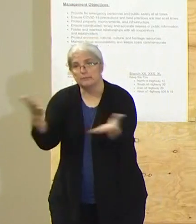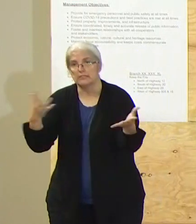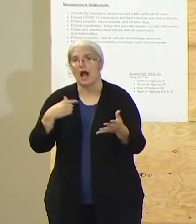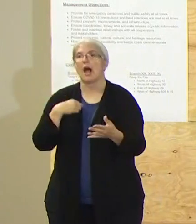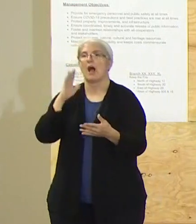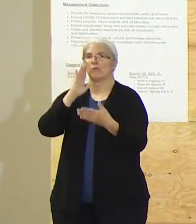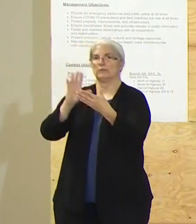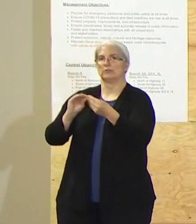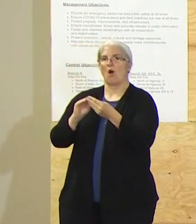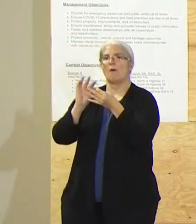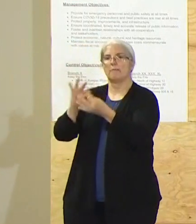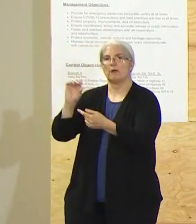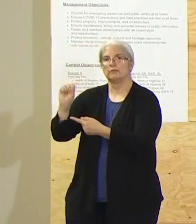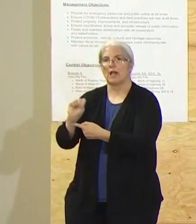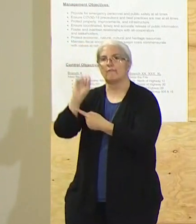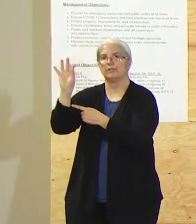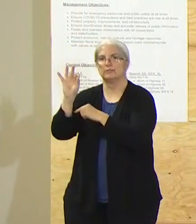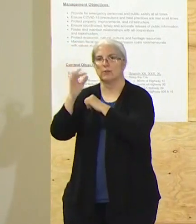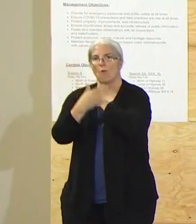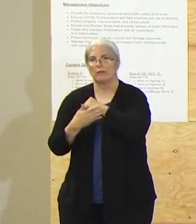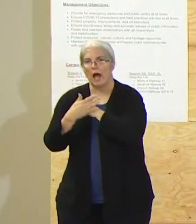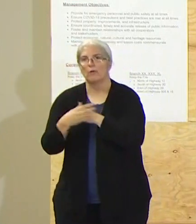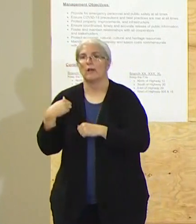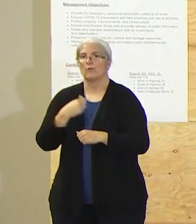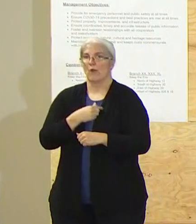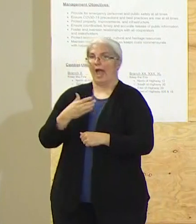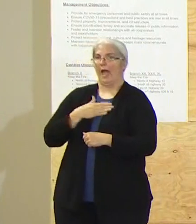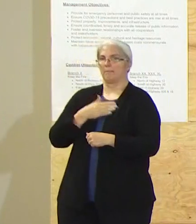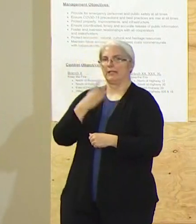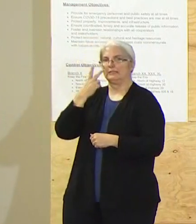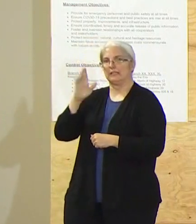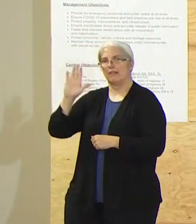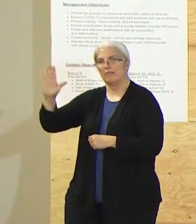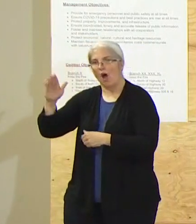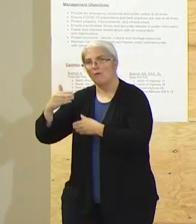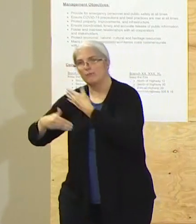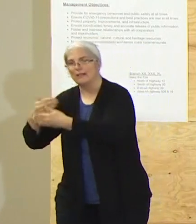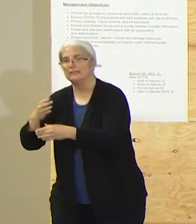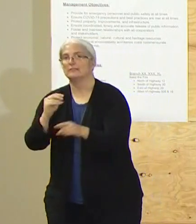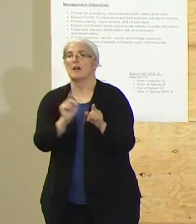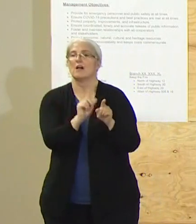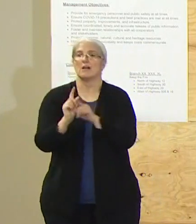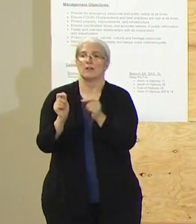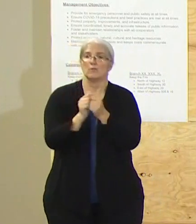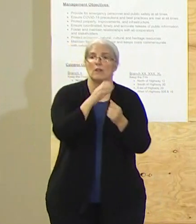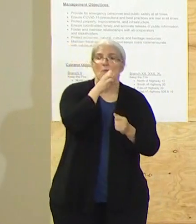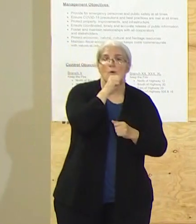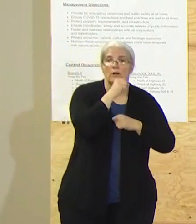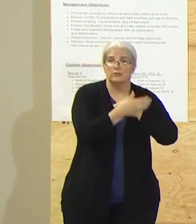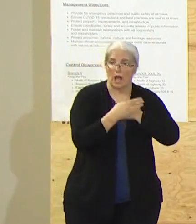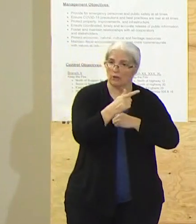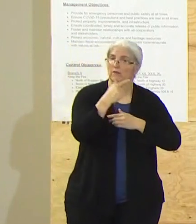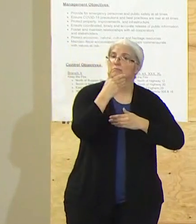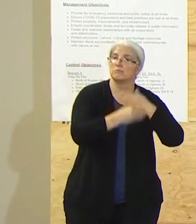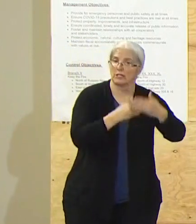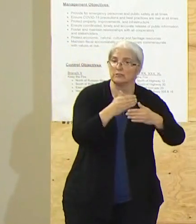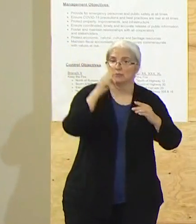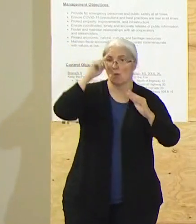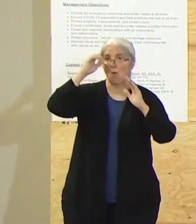hopeful to see the progress they're making in Orange County, and hopefully Orange County will also be added to that list.